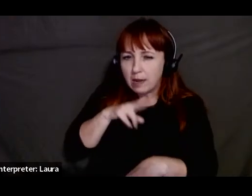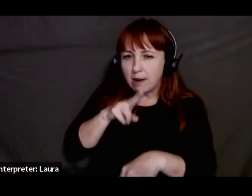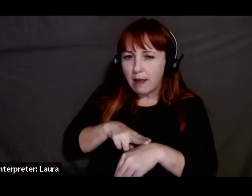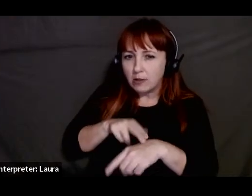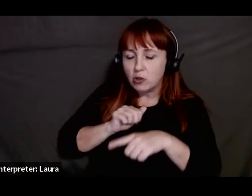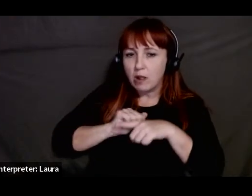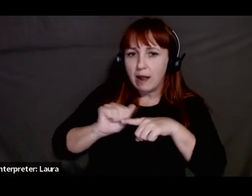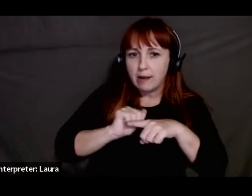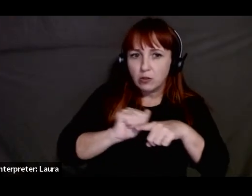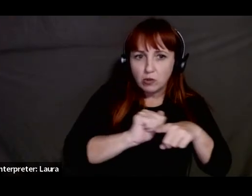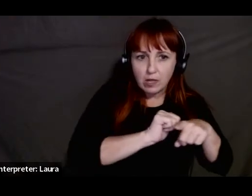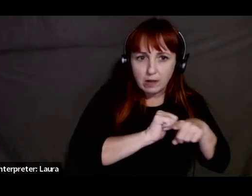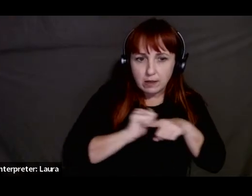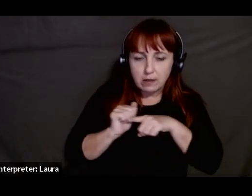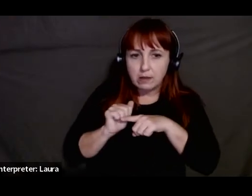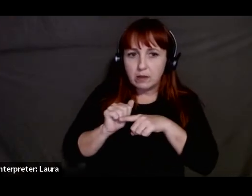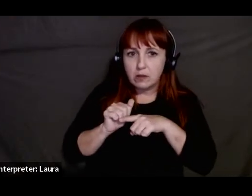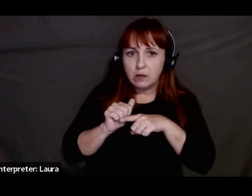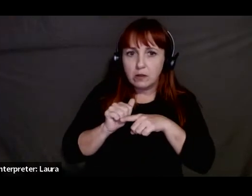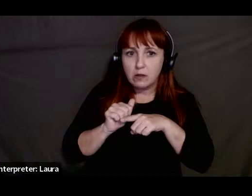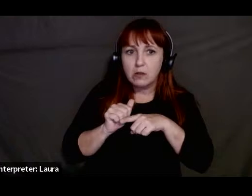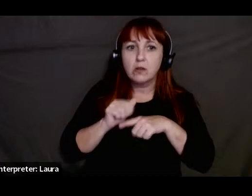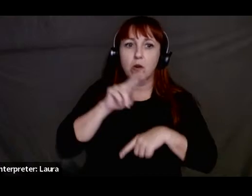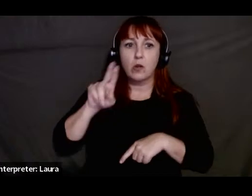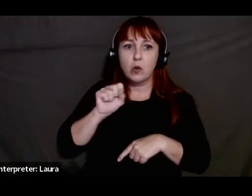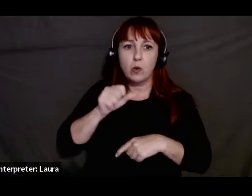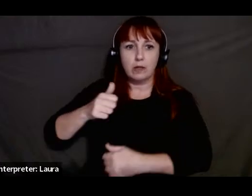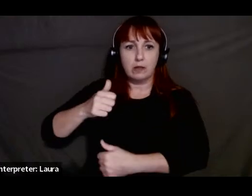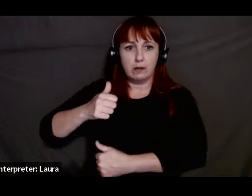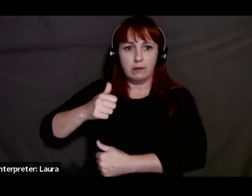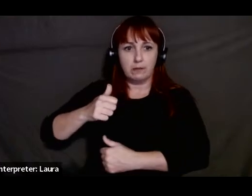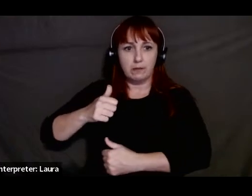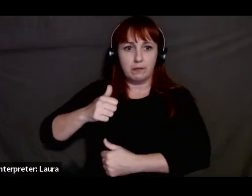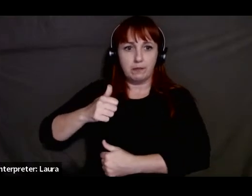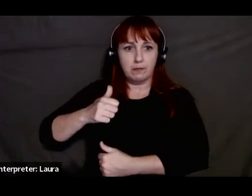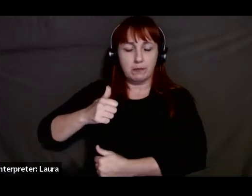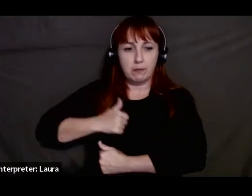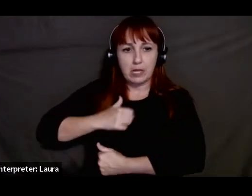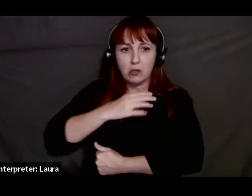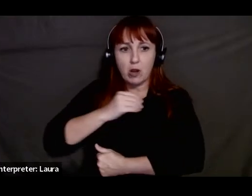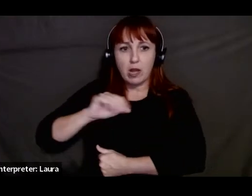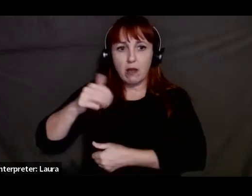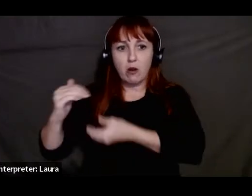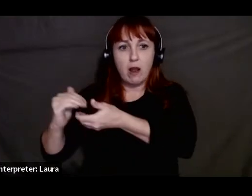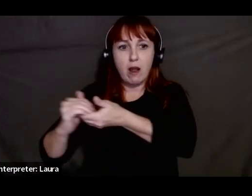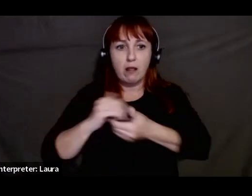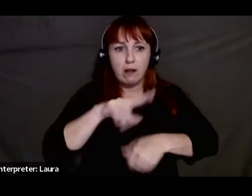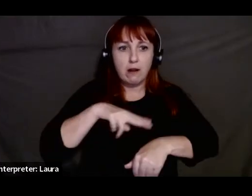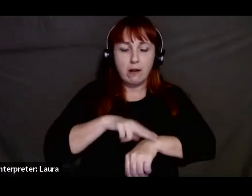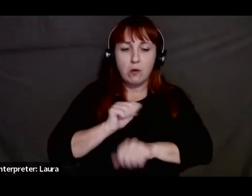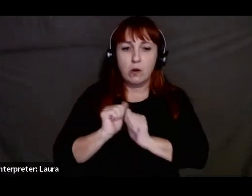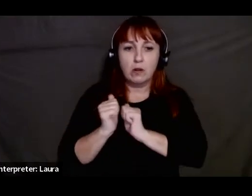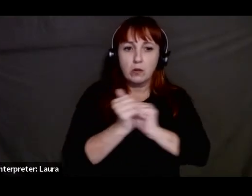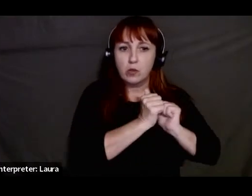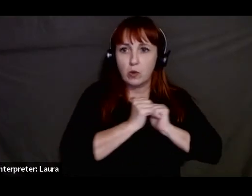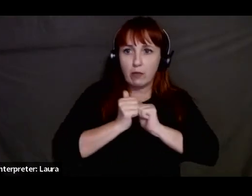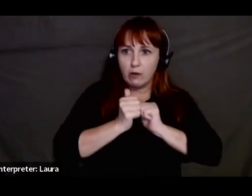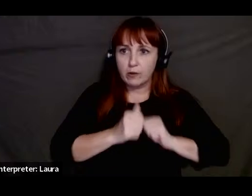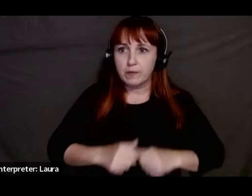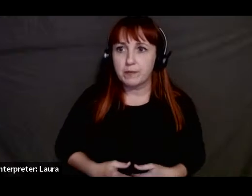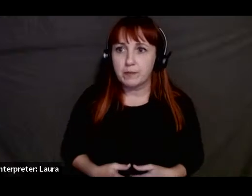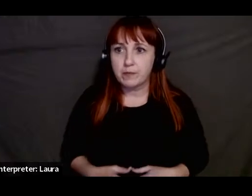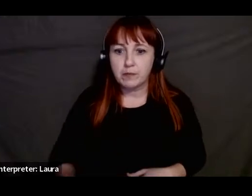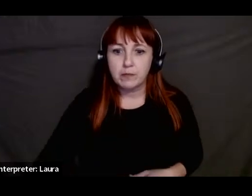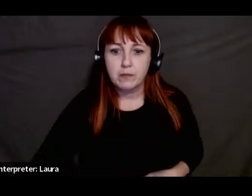exercises to ensure that the U.S. military and allied nations could effectively work together and increase interoperability throughout the Pacific